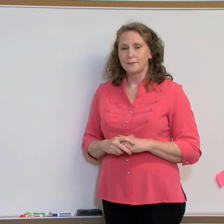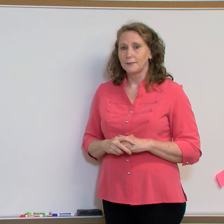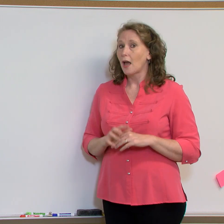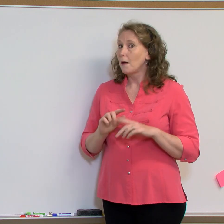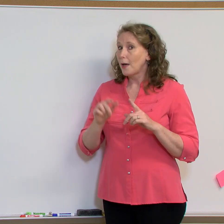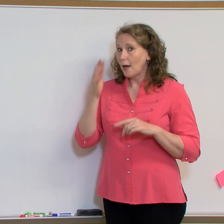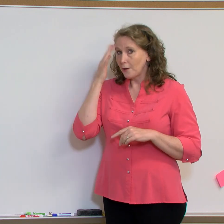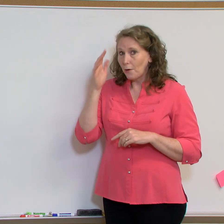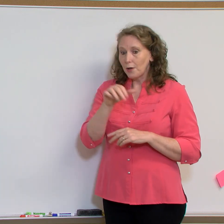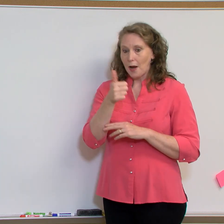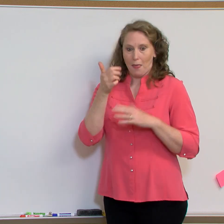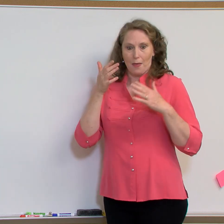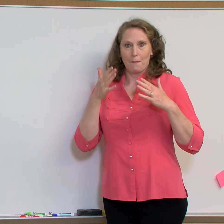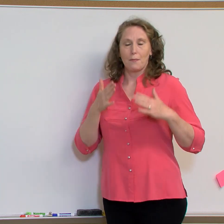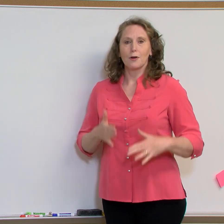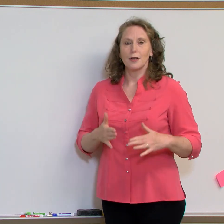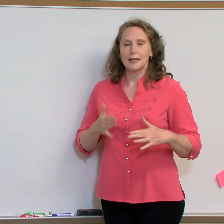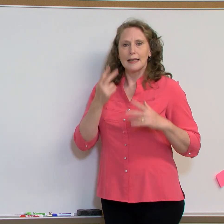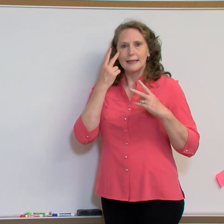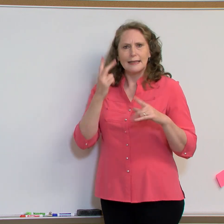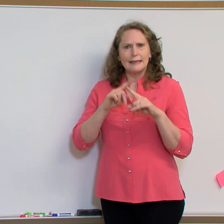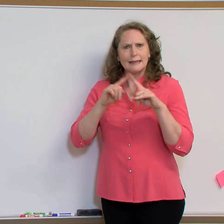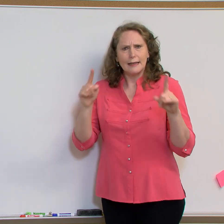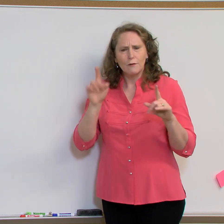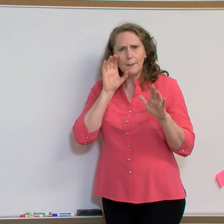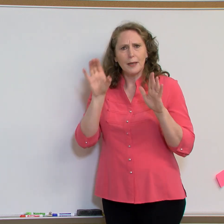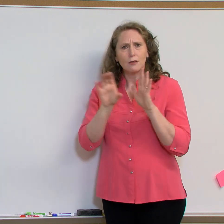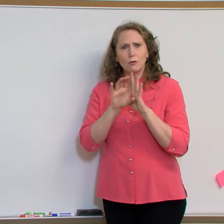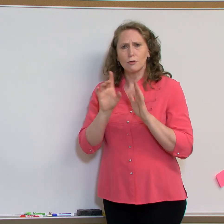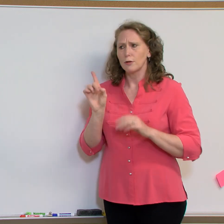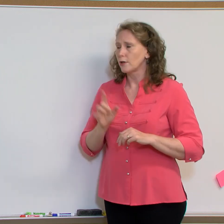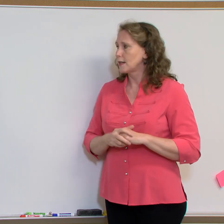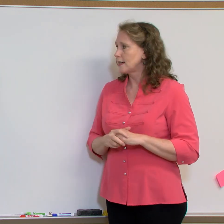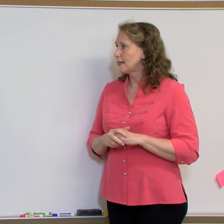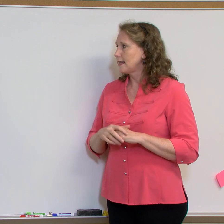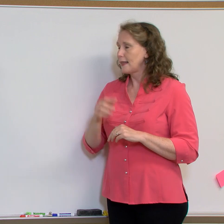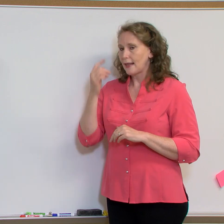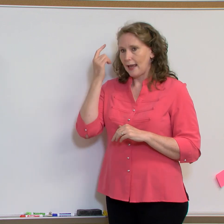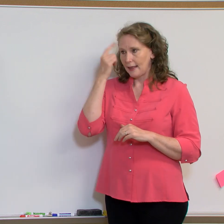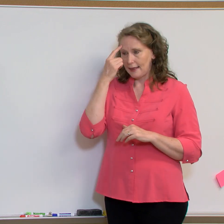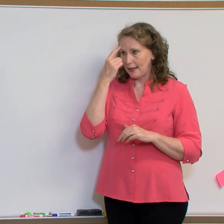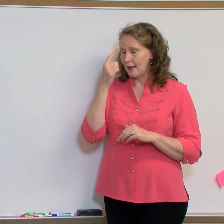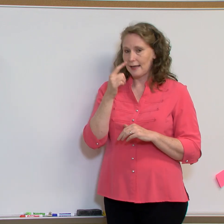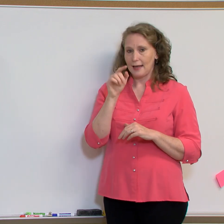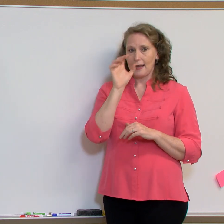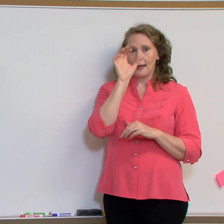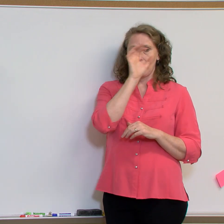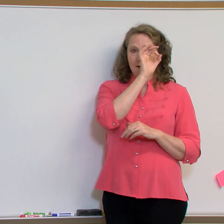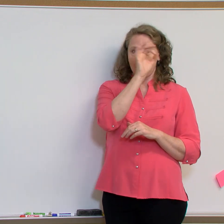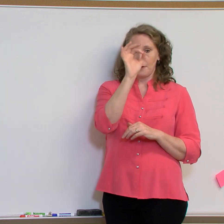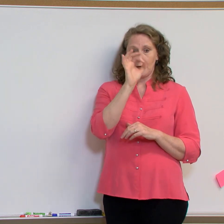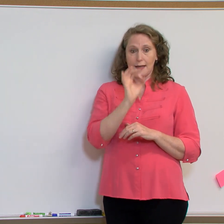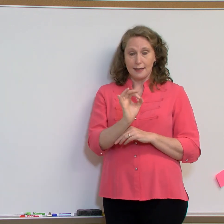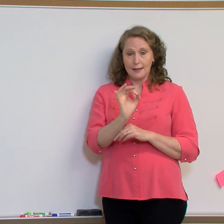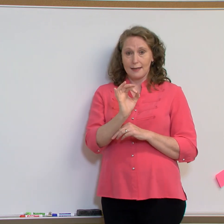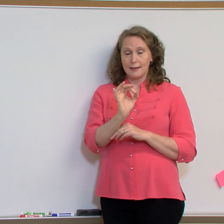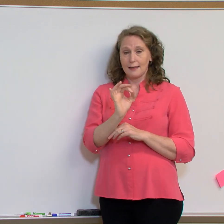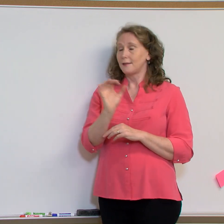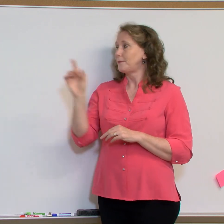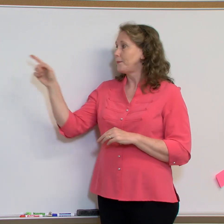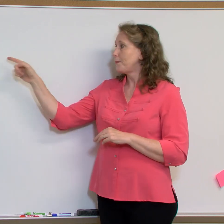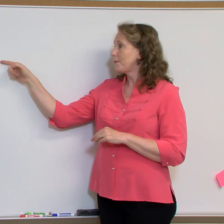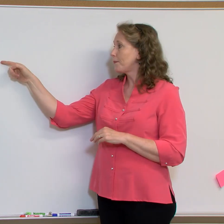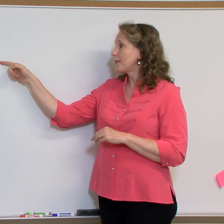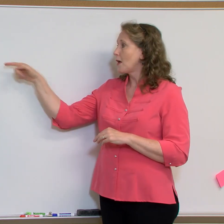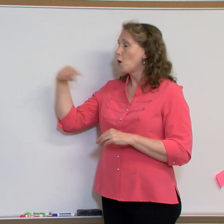But I know someone else who sees it different. They think this dot arrangement